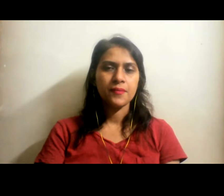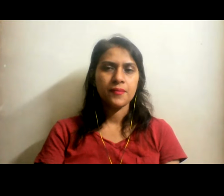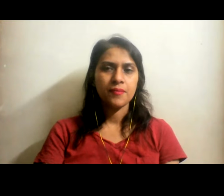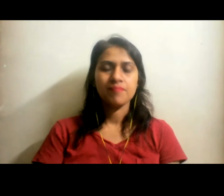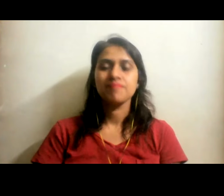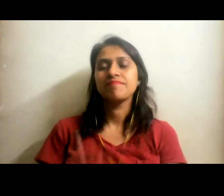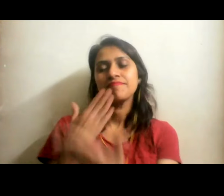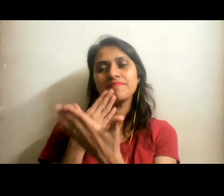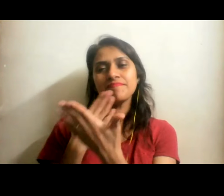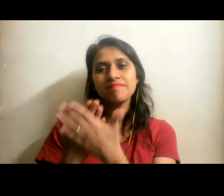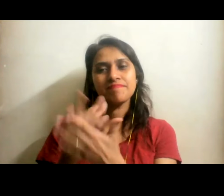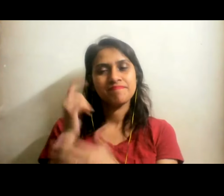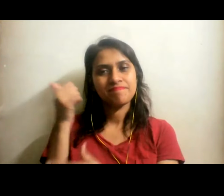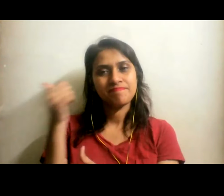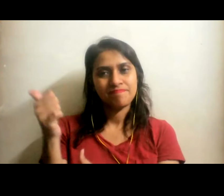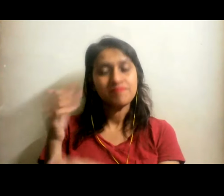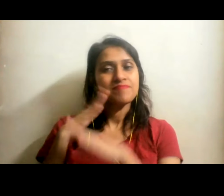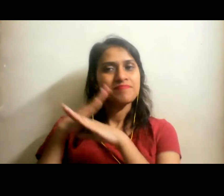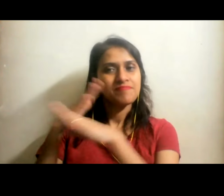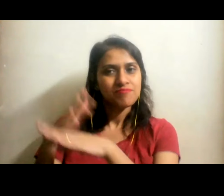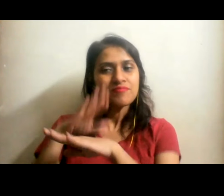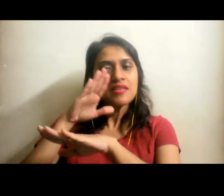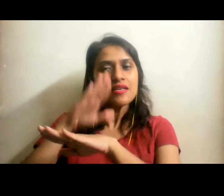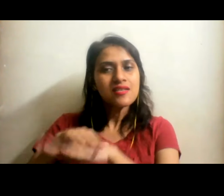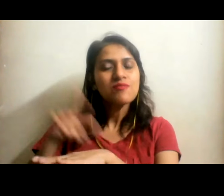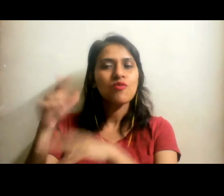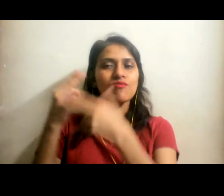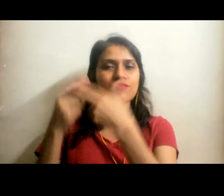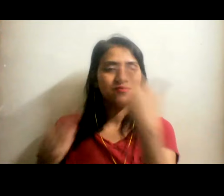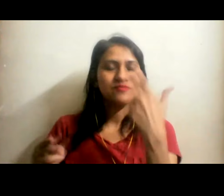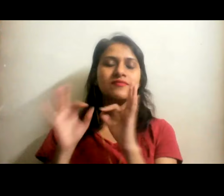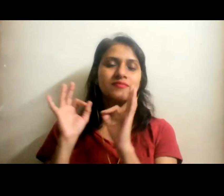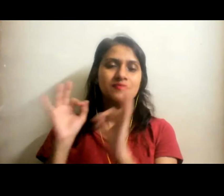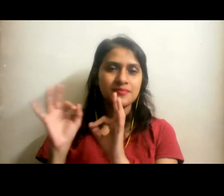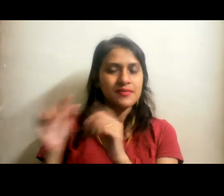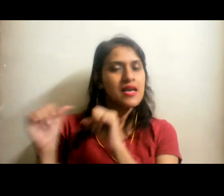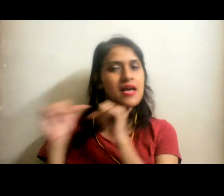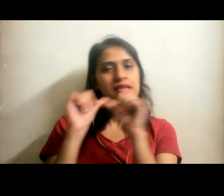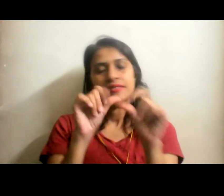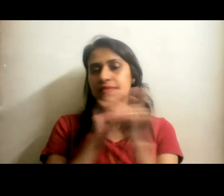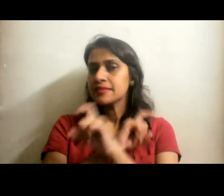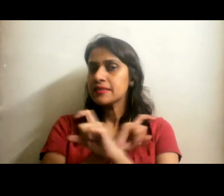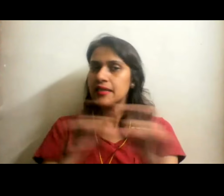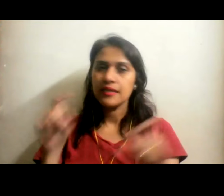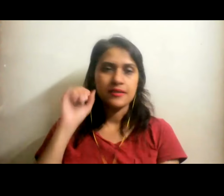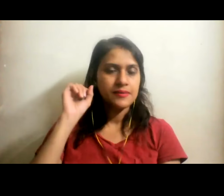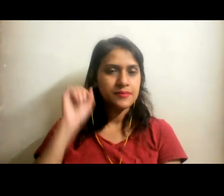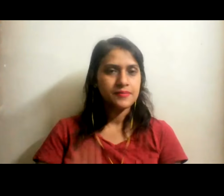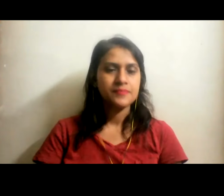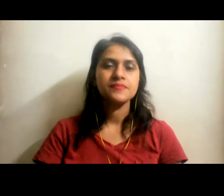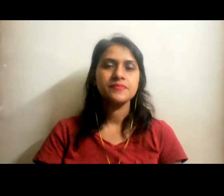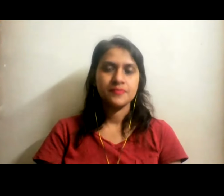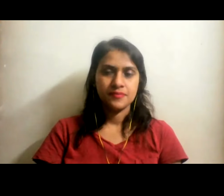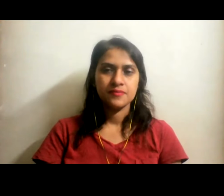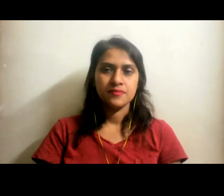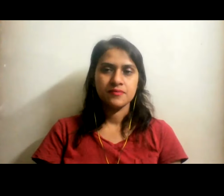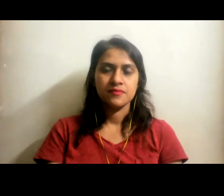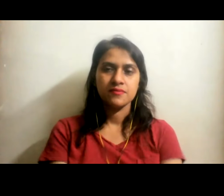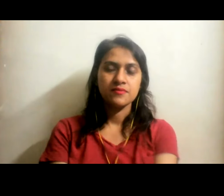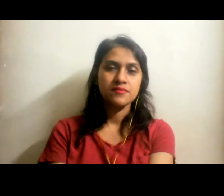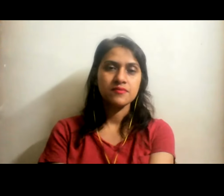Thank you very much, Saksham, for actually sharing that, because that, I think, answers Nilaksh's question very